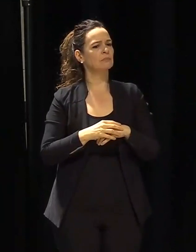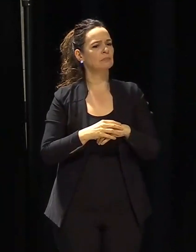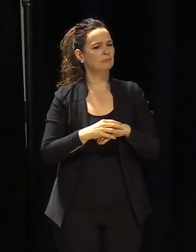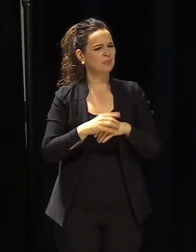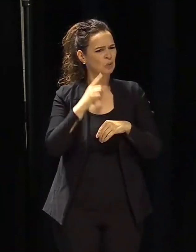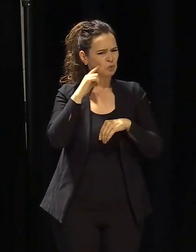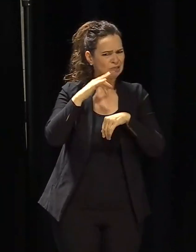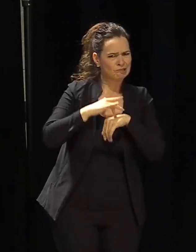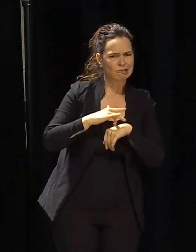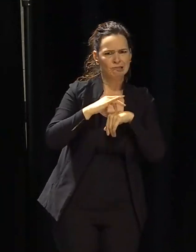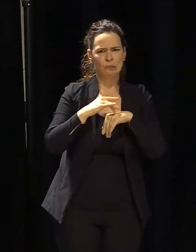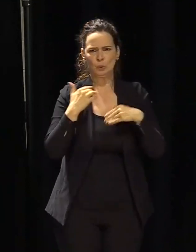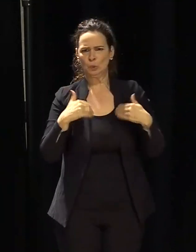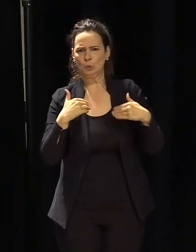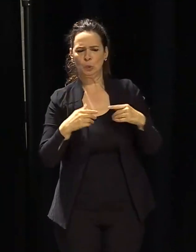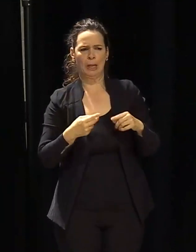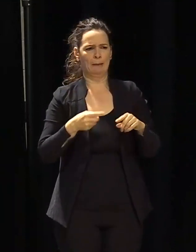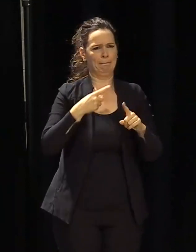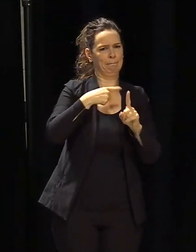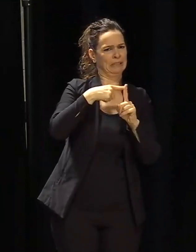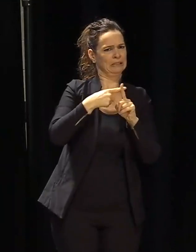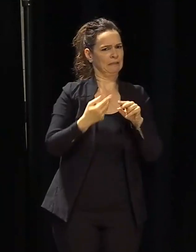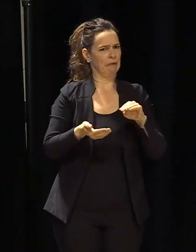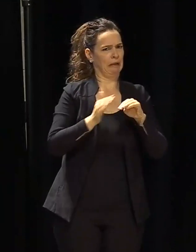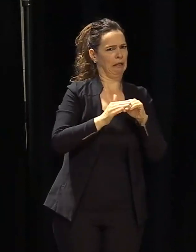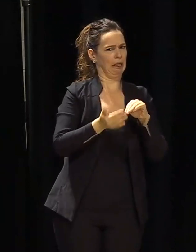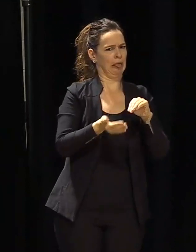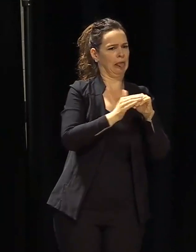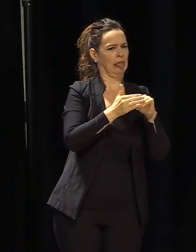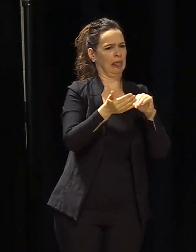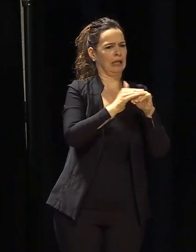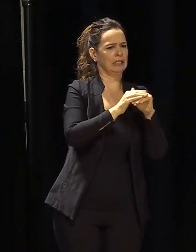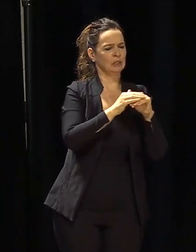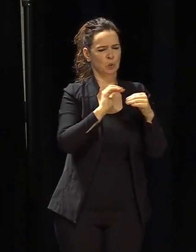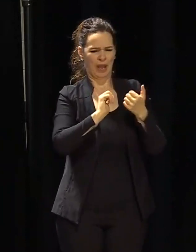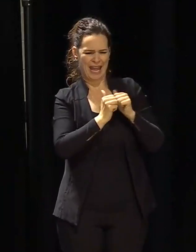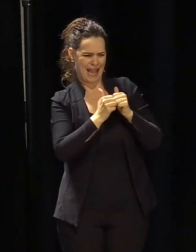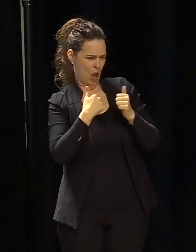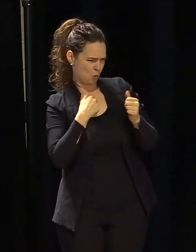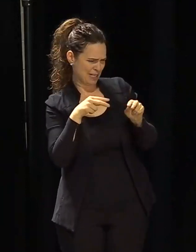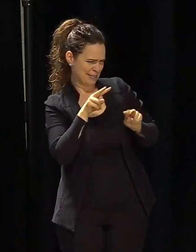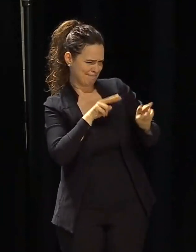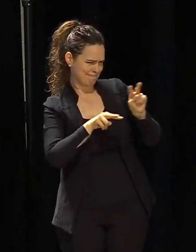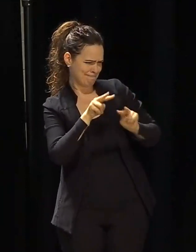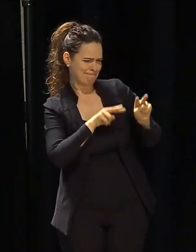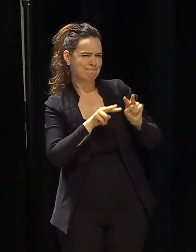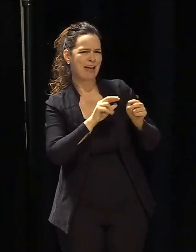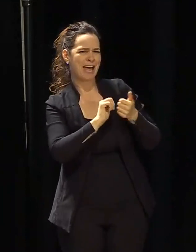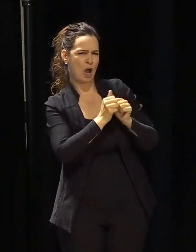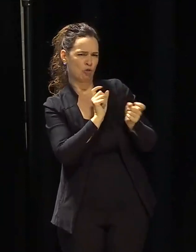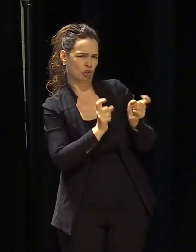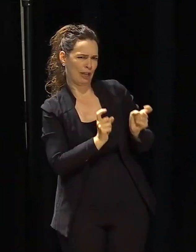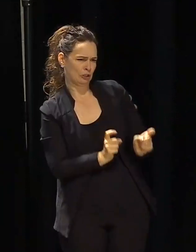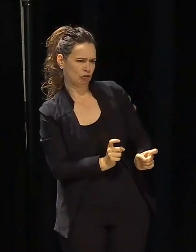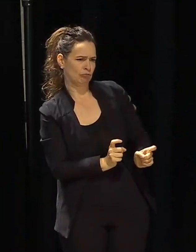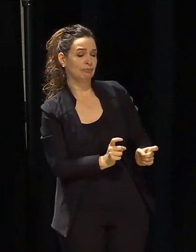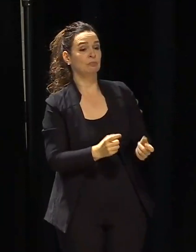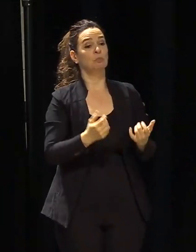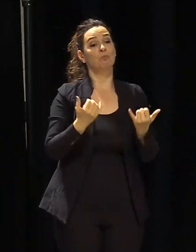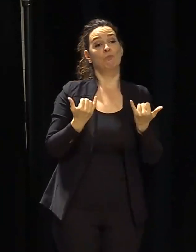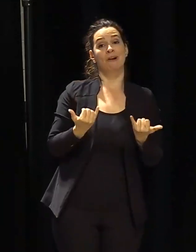we've been monitoring progress throughout this. At this point of the process, we've been talking